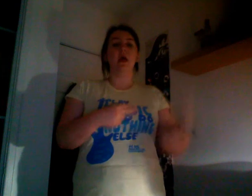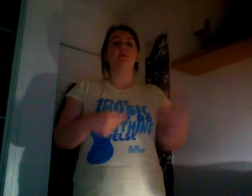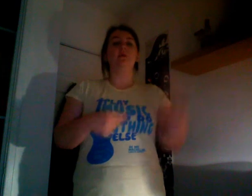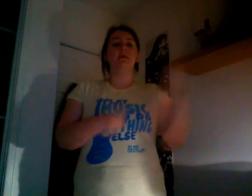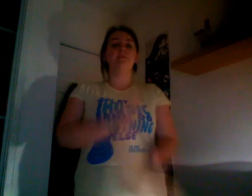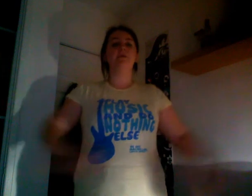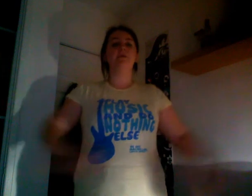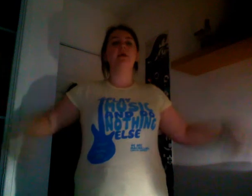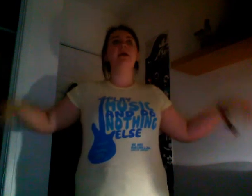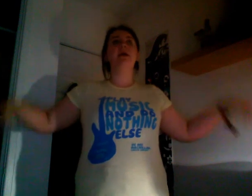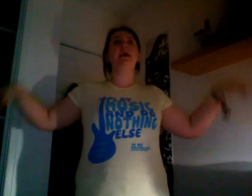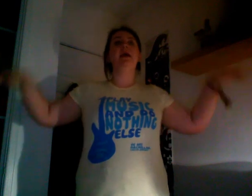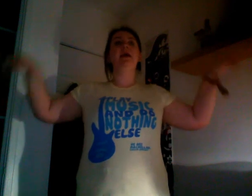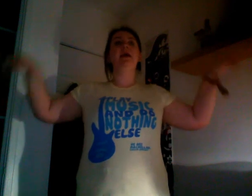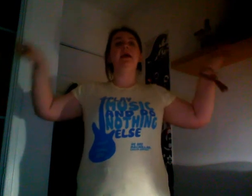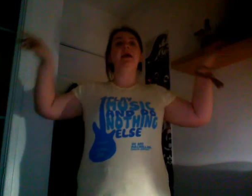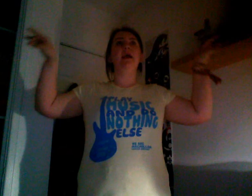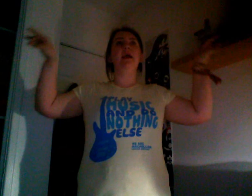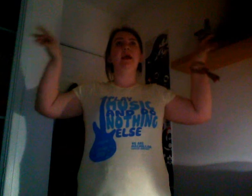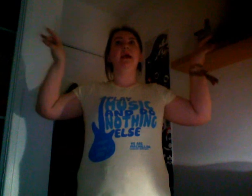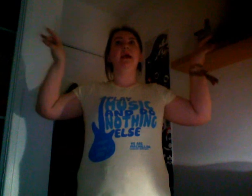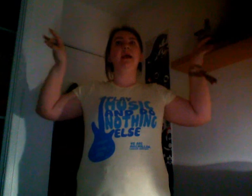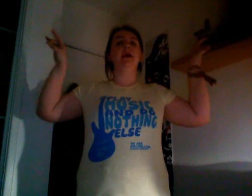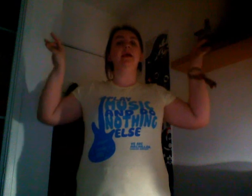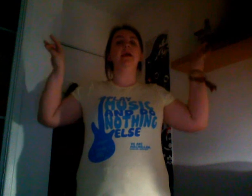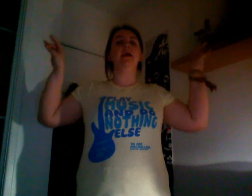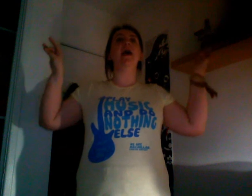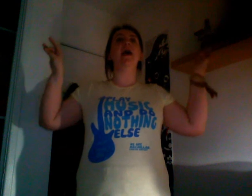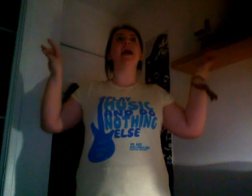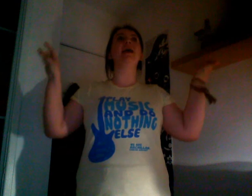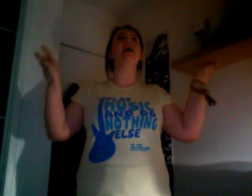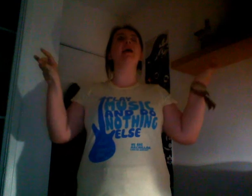to be free, yeah